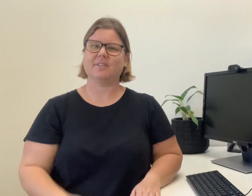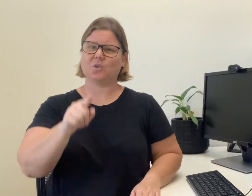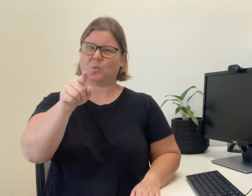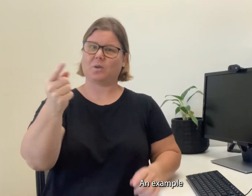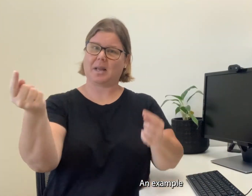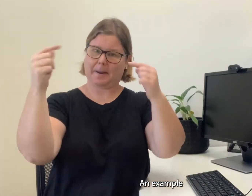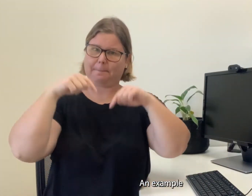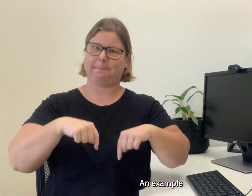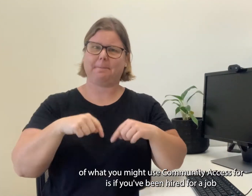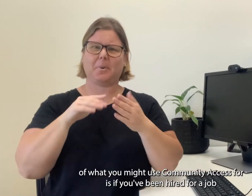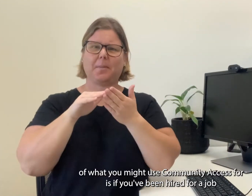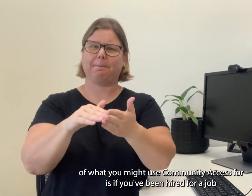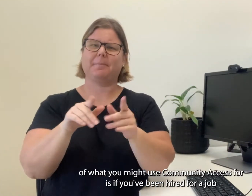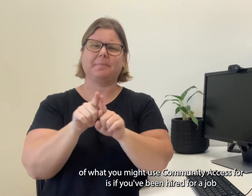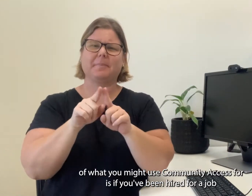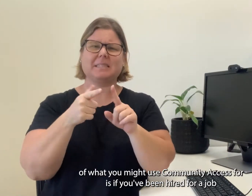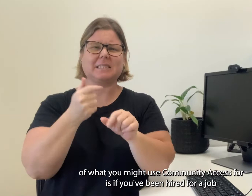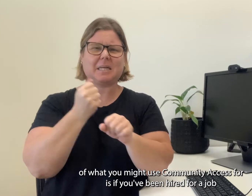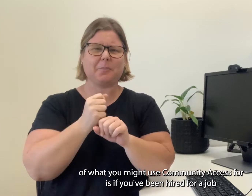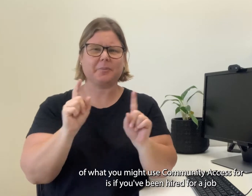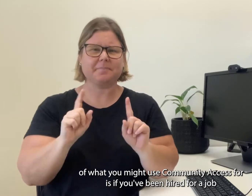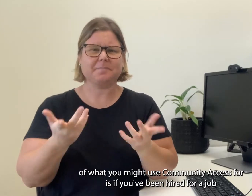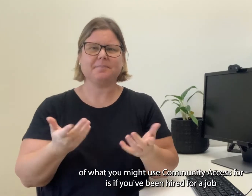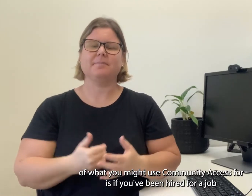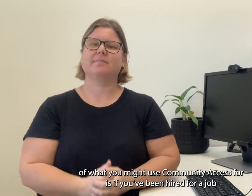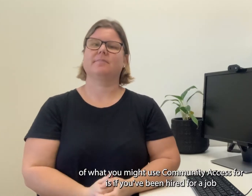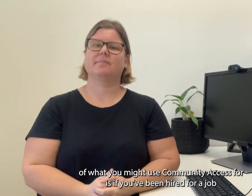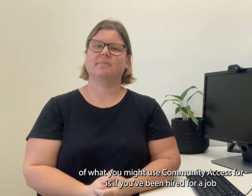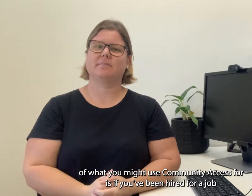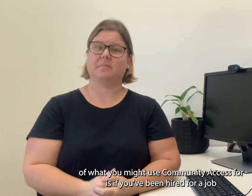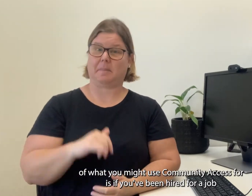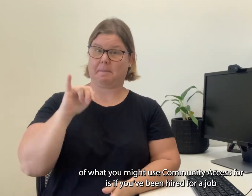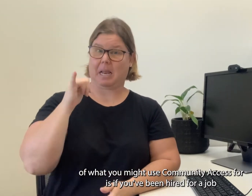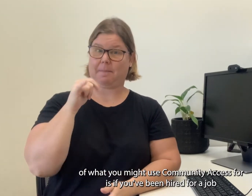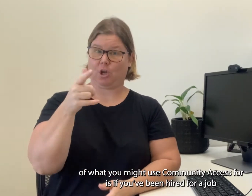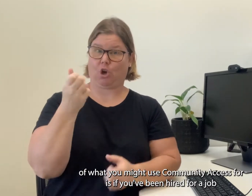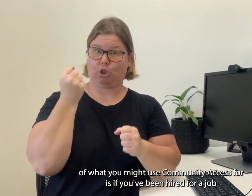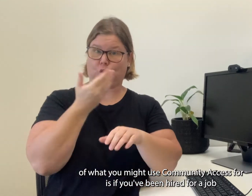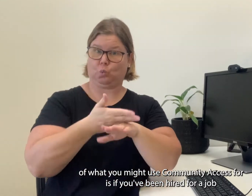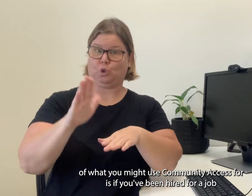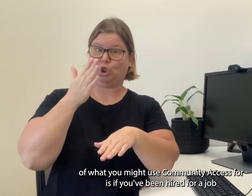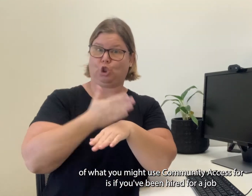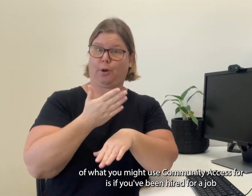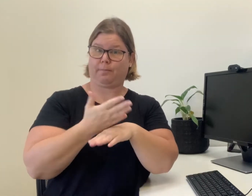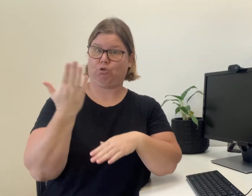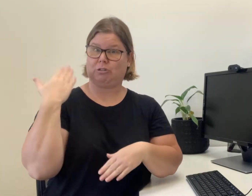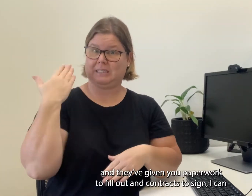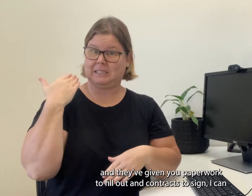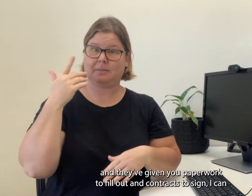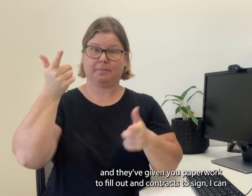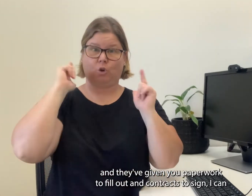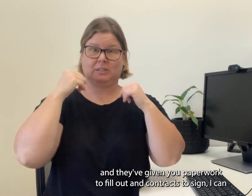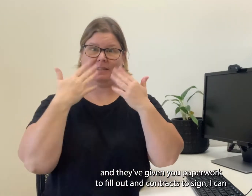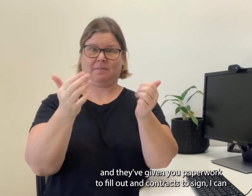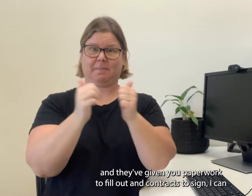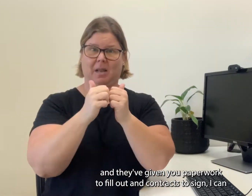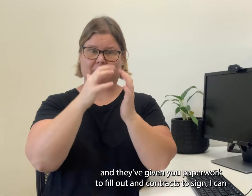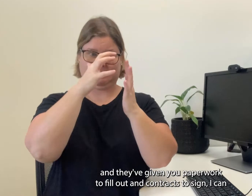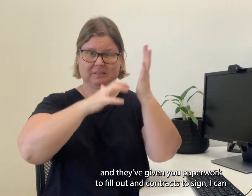An example of what you might use community access for is if you've been hired for a job and they've given you paperwork to fill